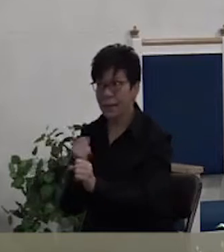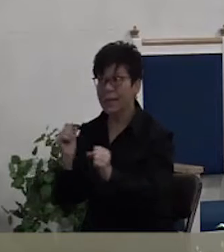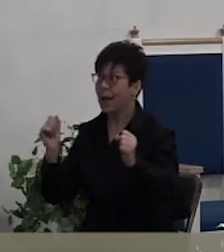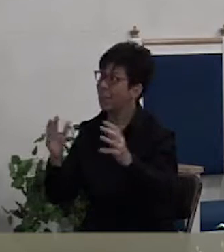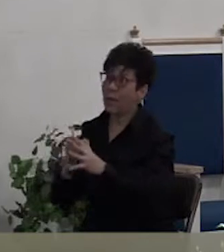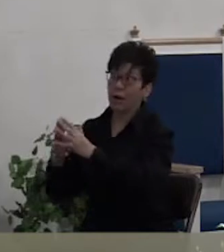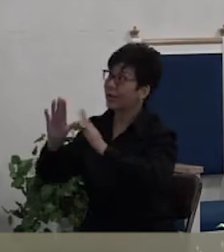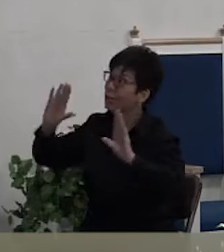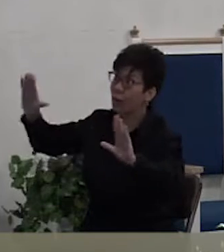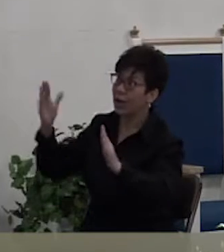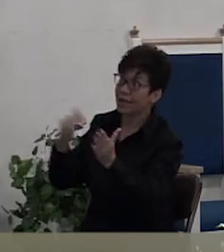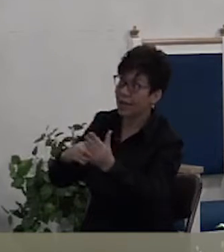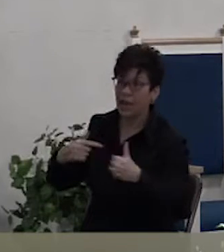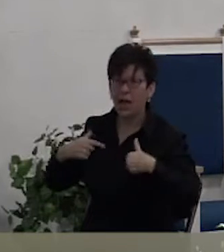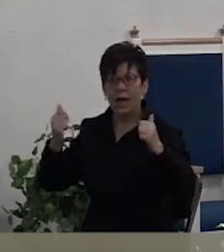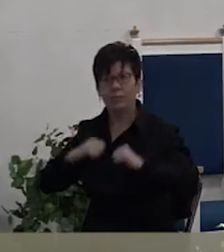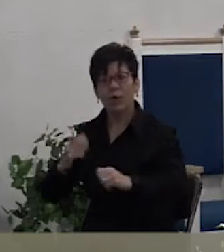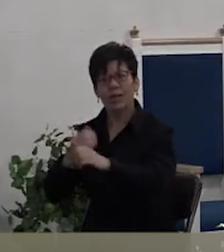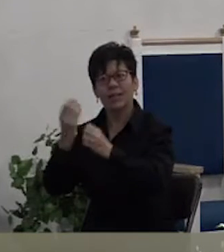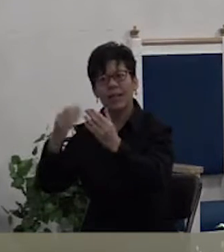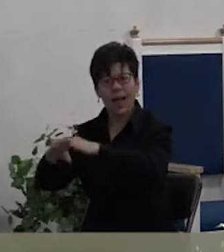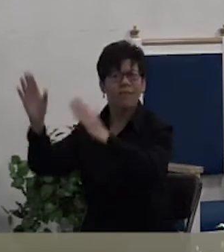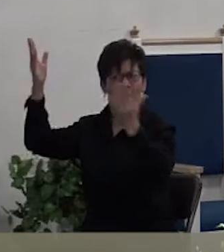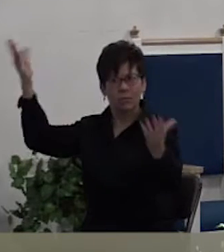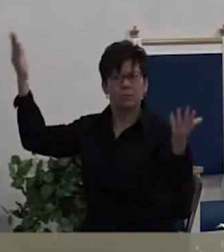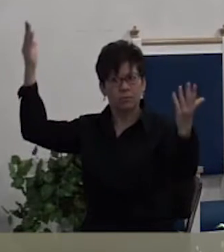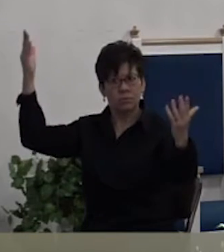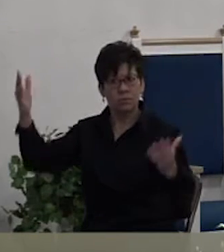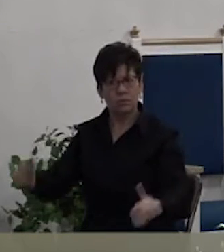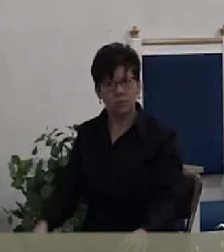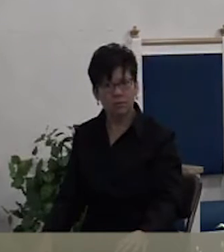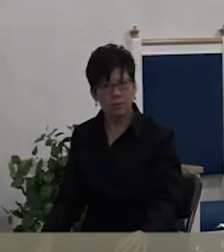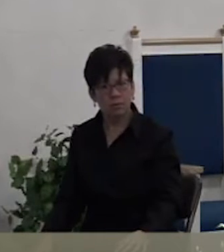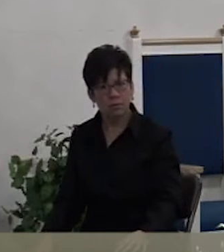great again. I'm trying to get to heaven.